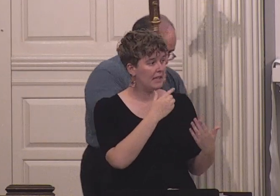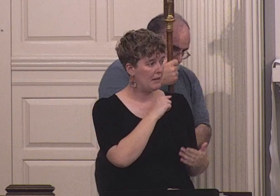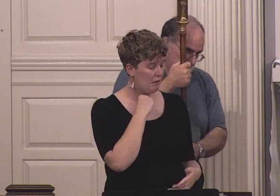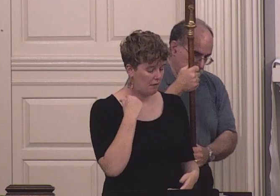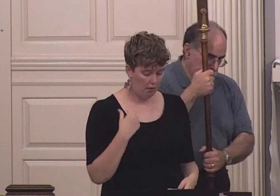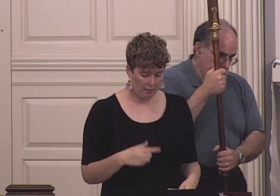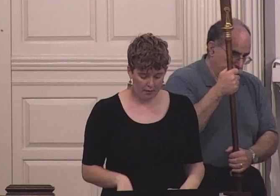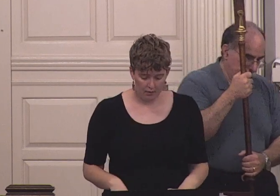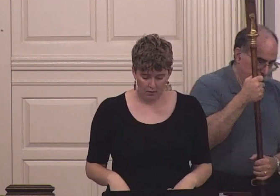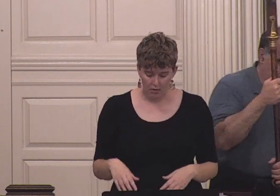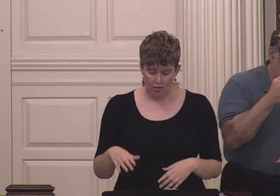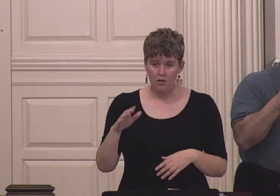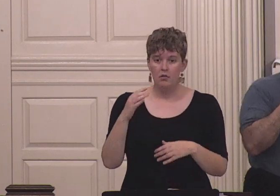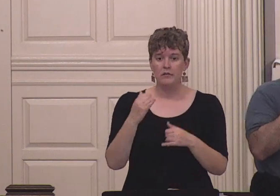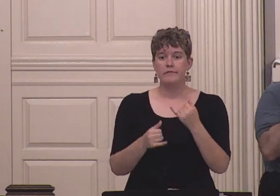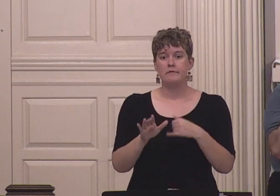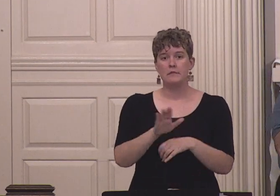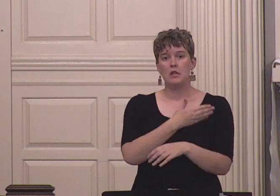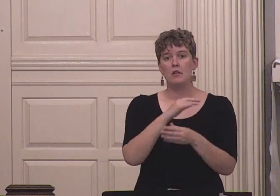Hymn number